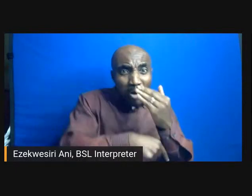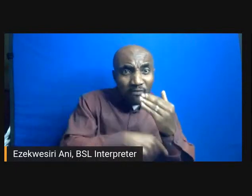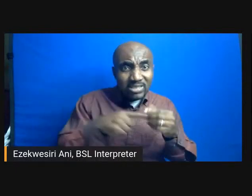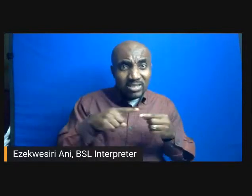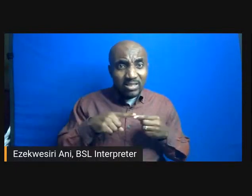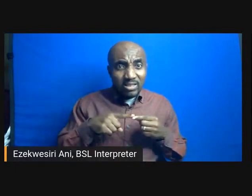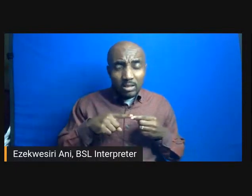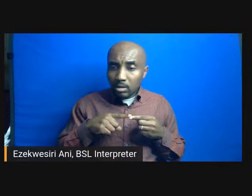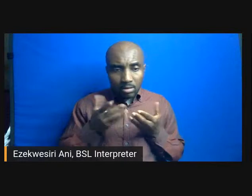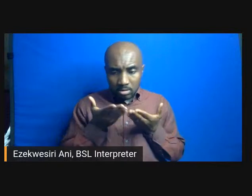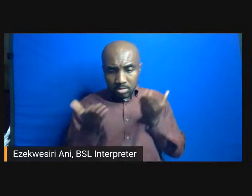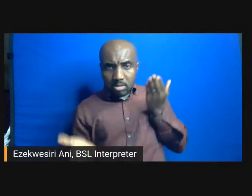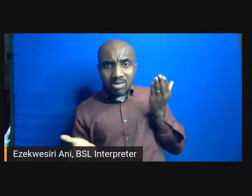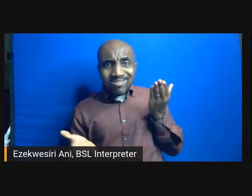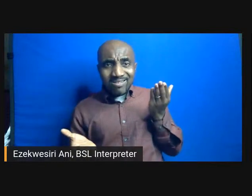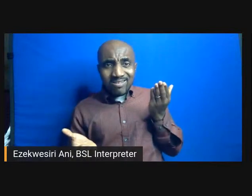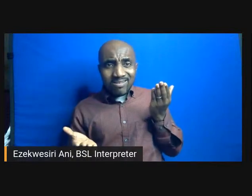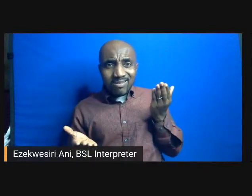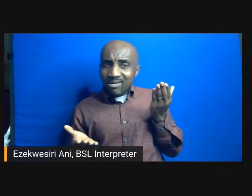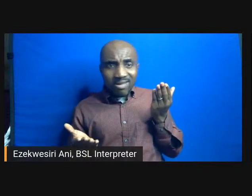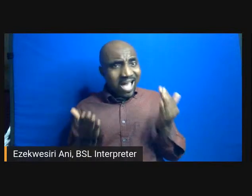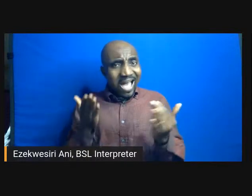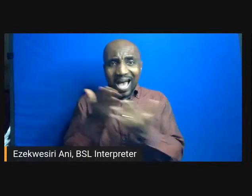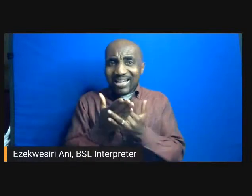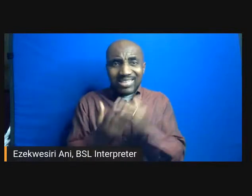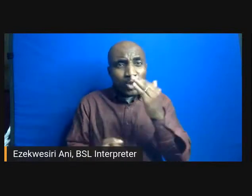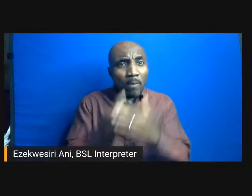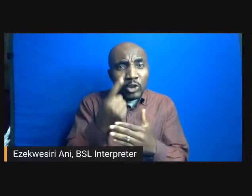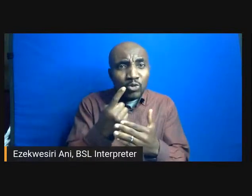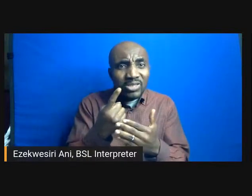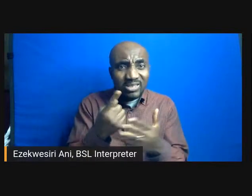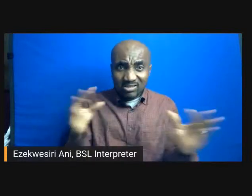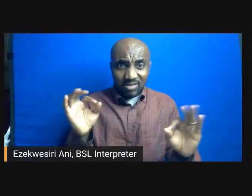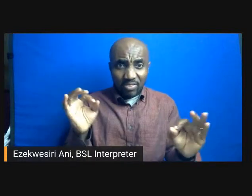without equal and fair access to opportunities.